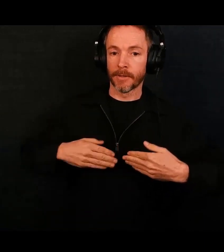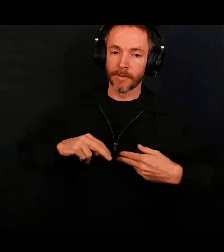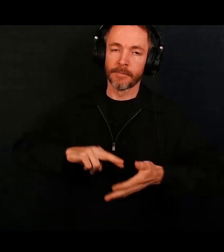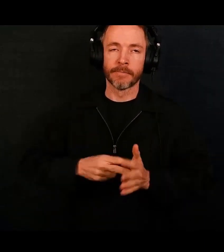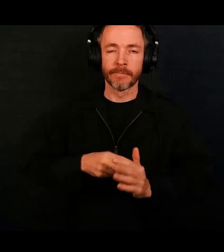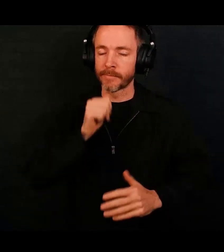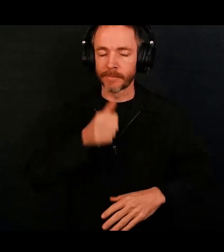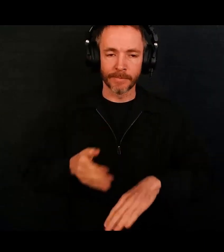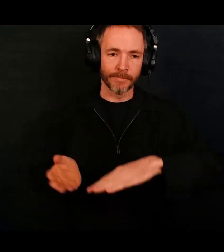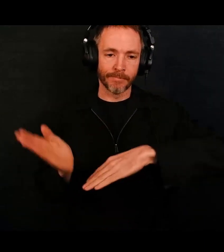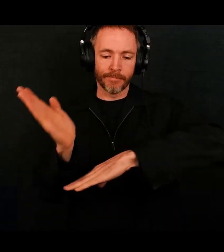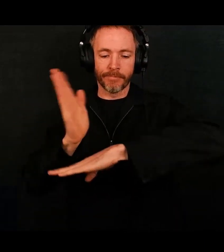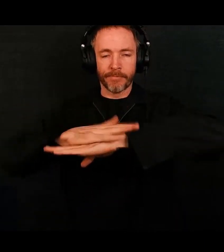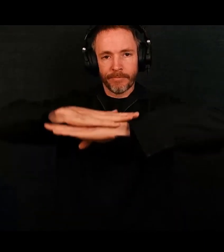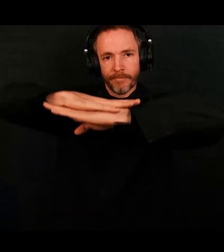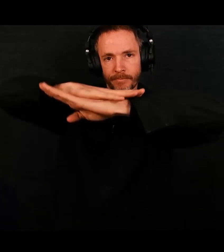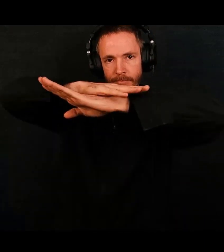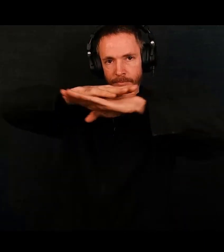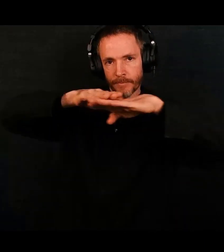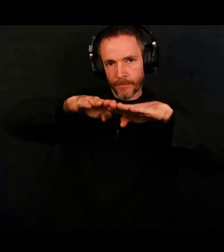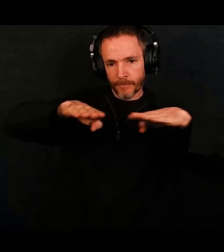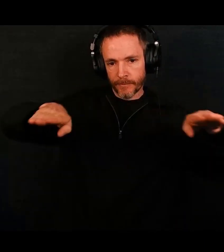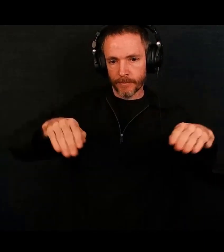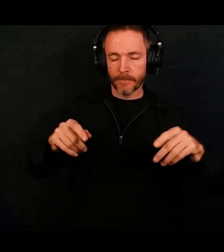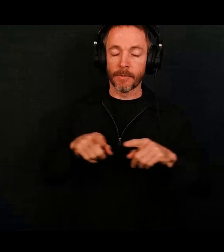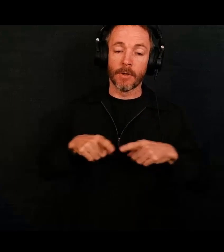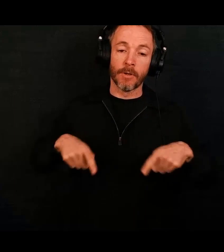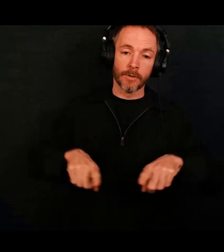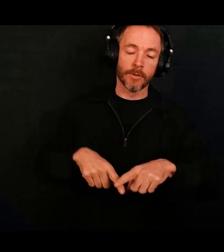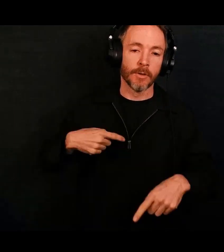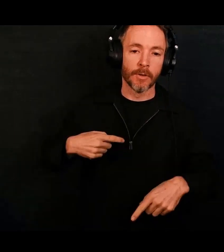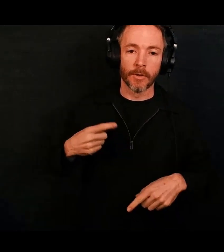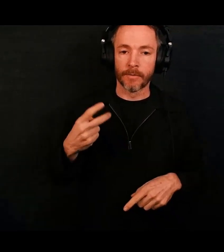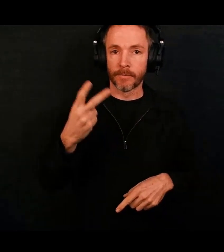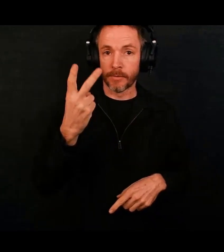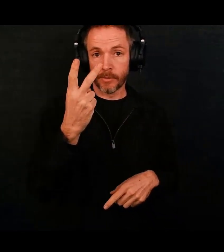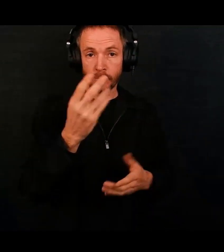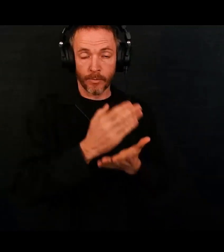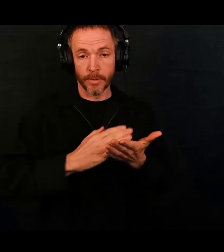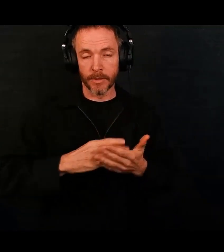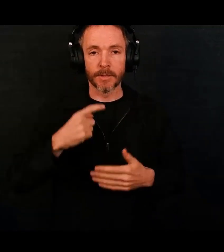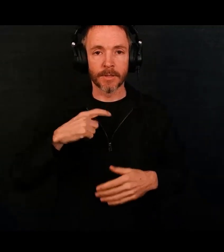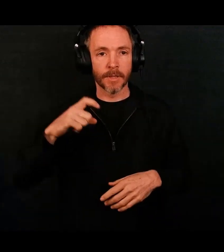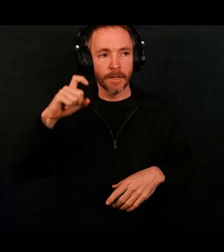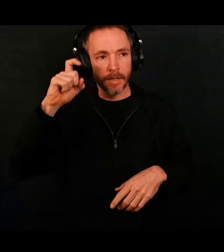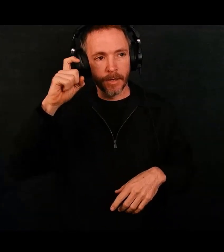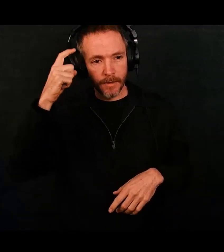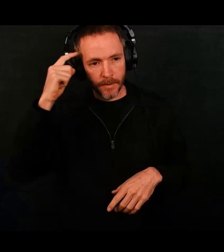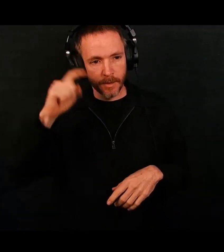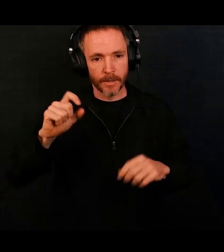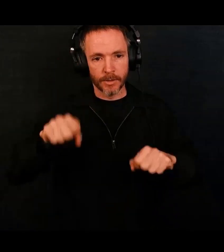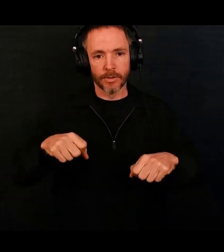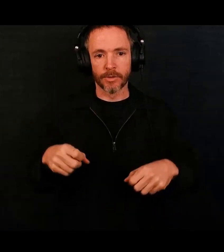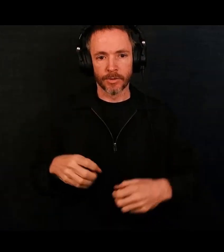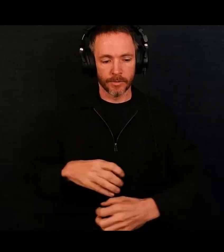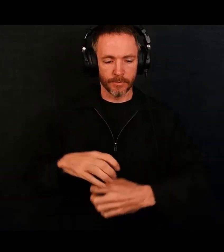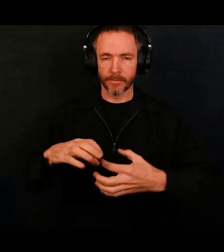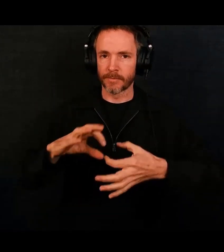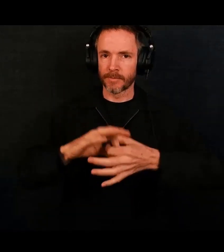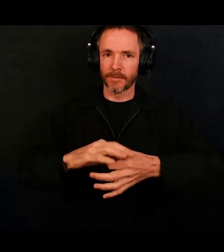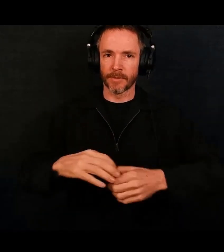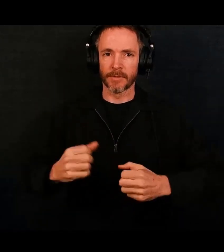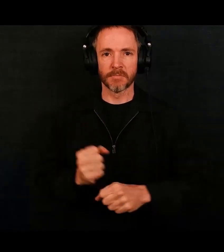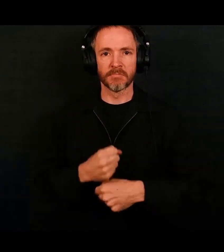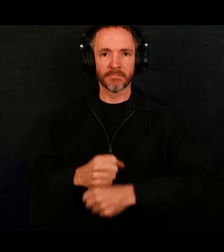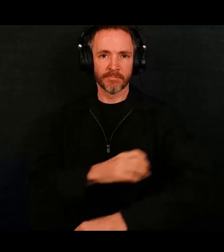Additionally, we've got a top and a bottom piece. I think I should try and strengthen this together and